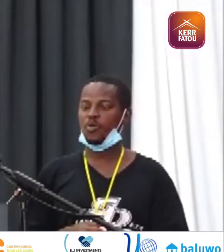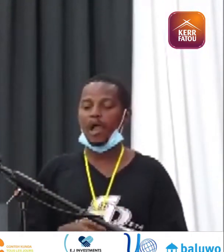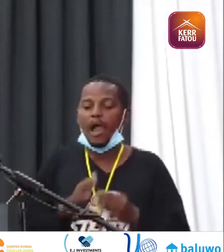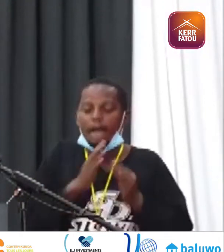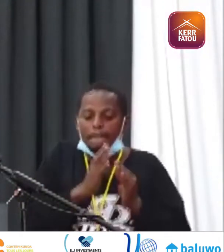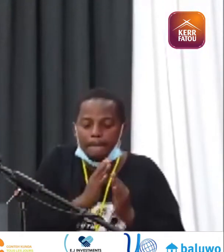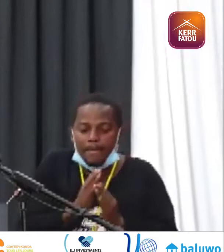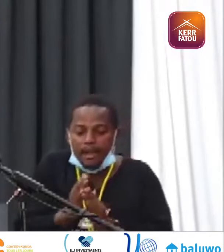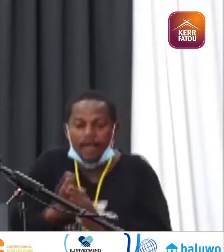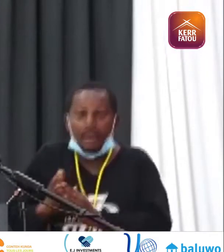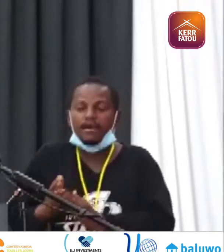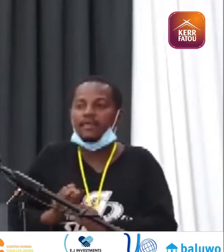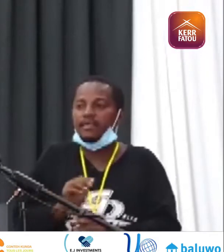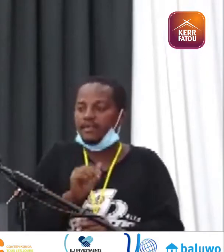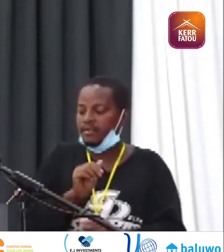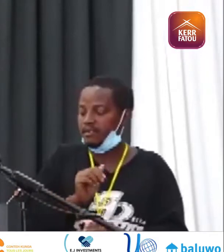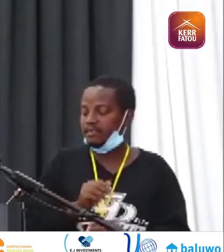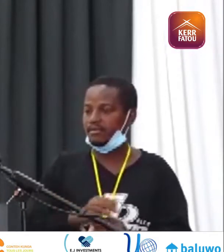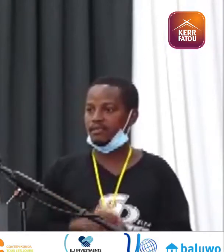planned and